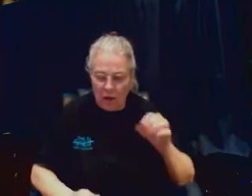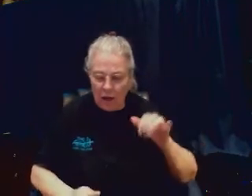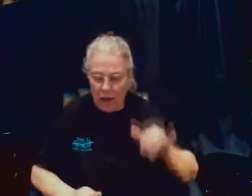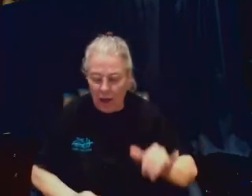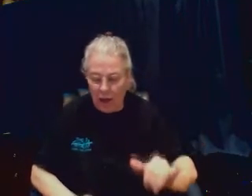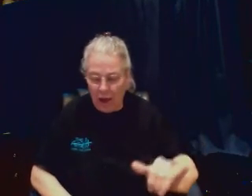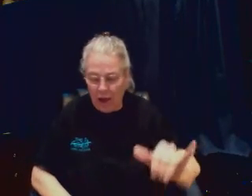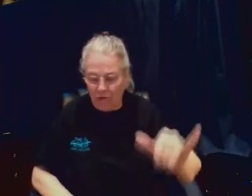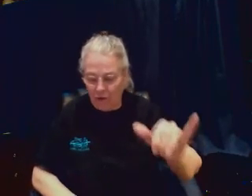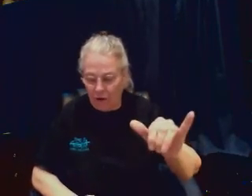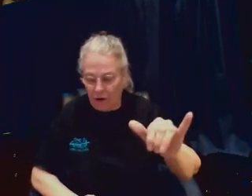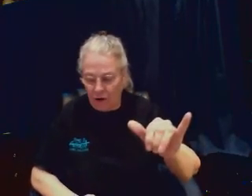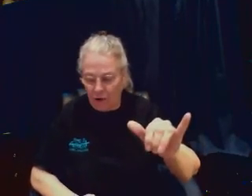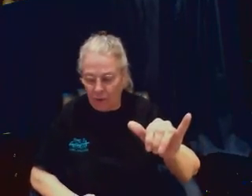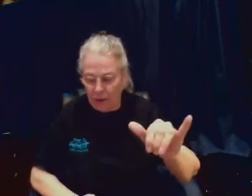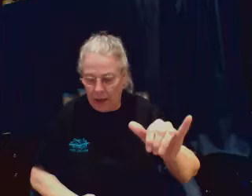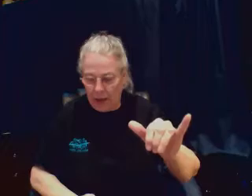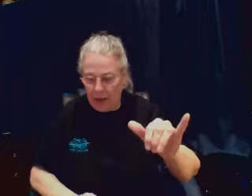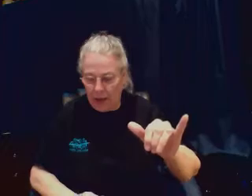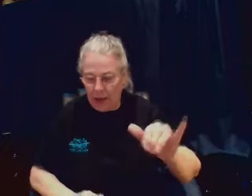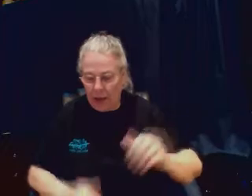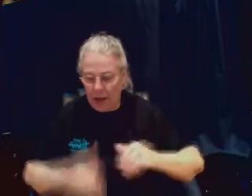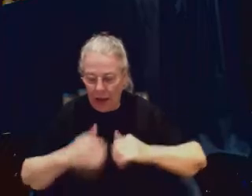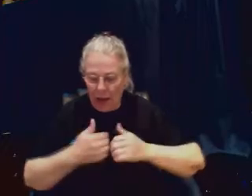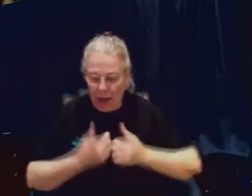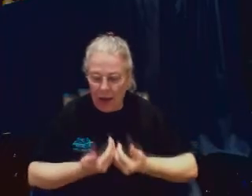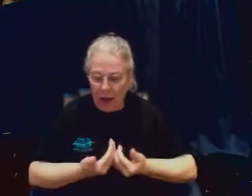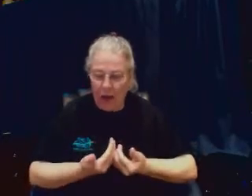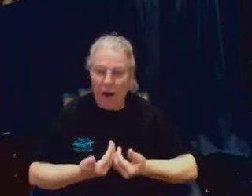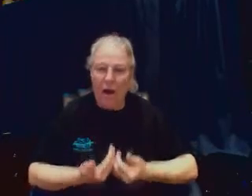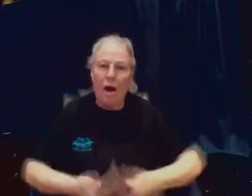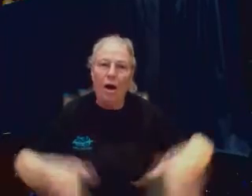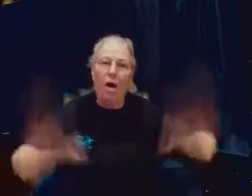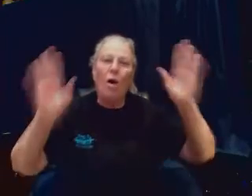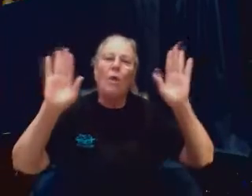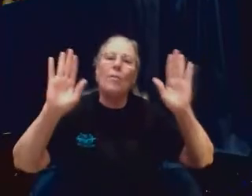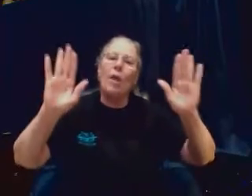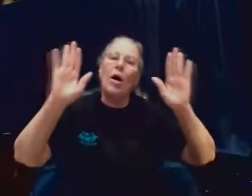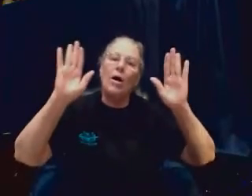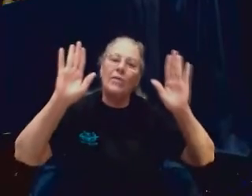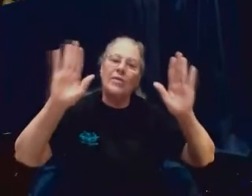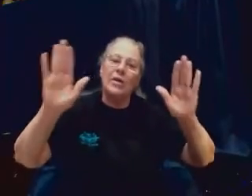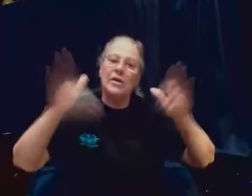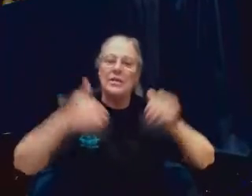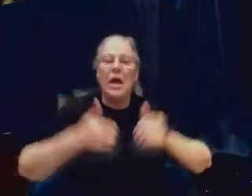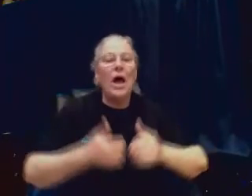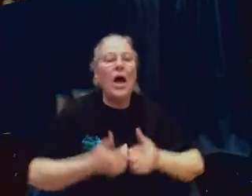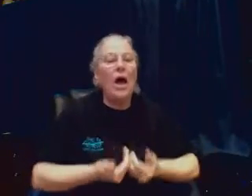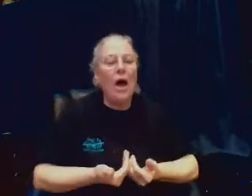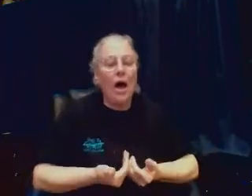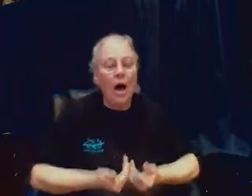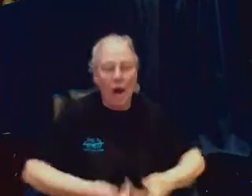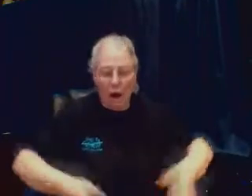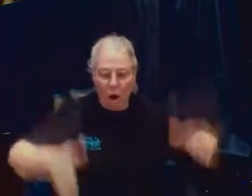shall ever be. How marvelous,